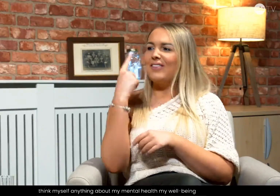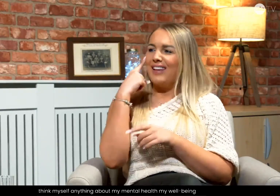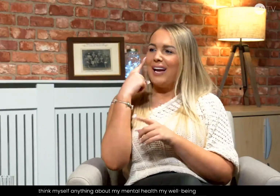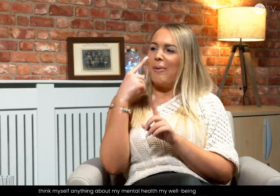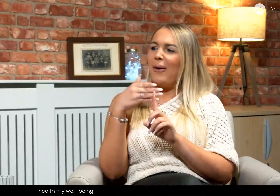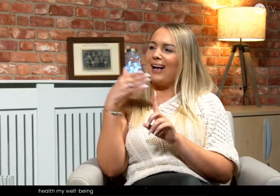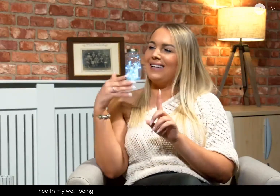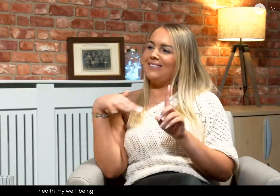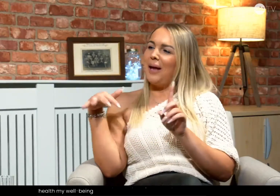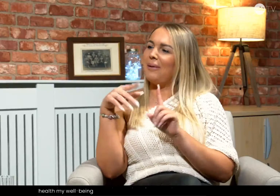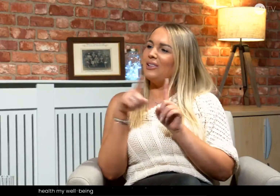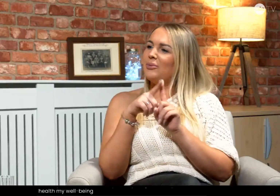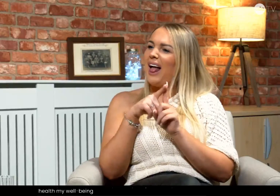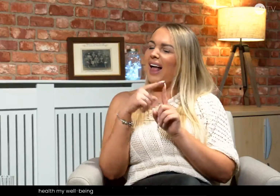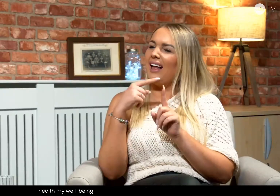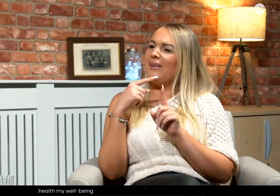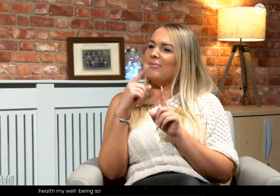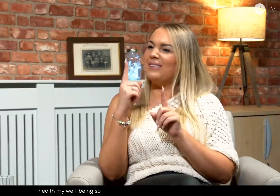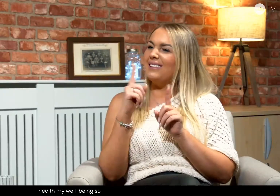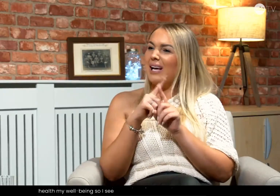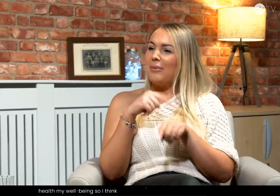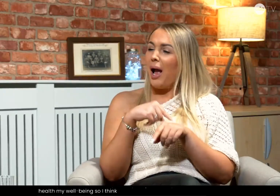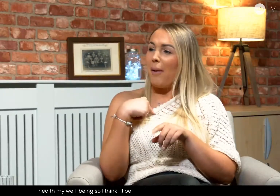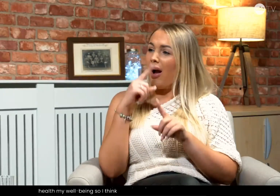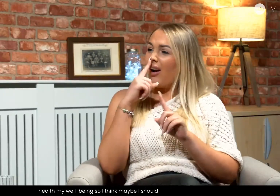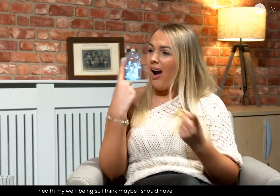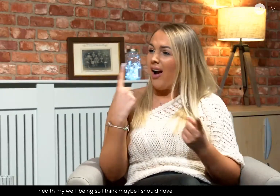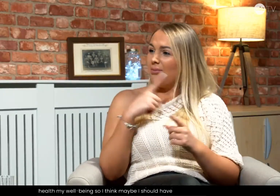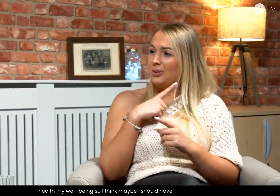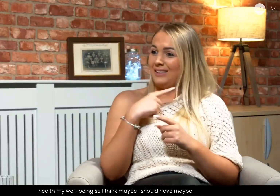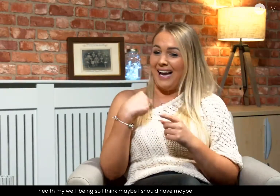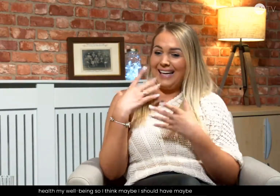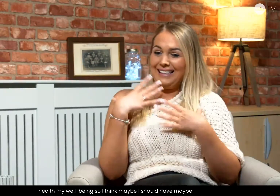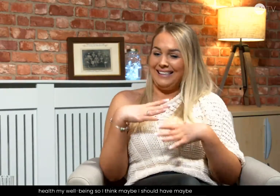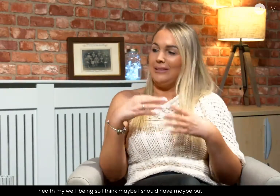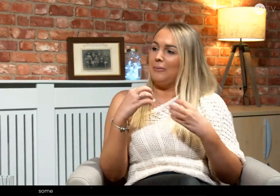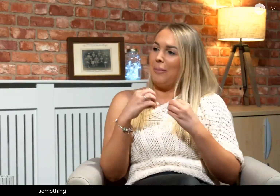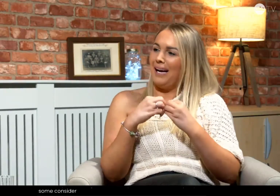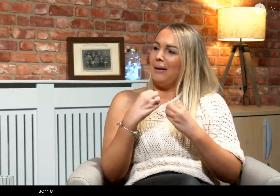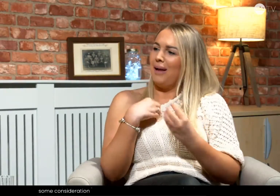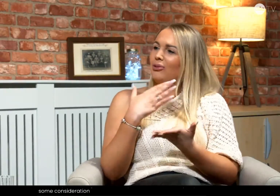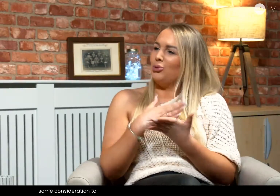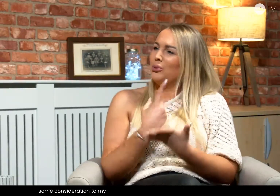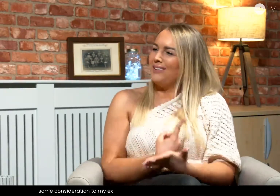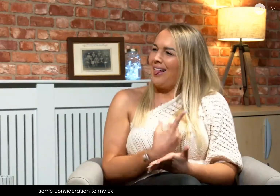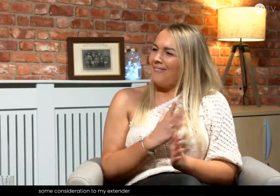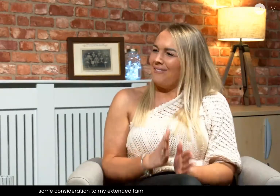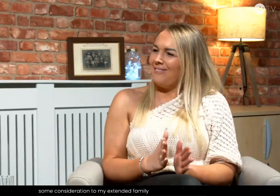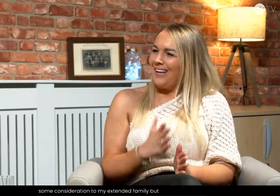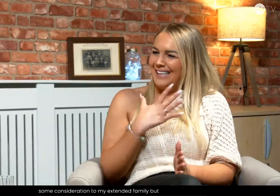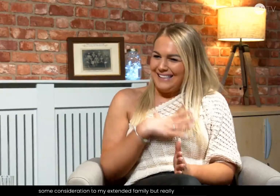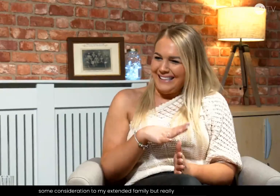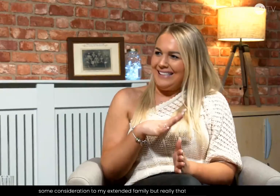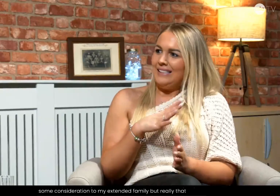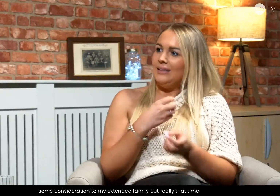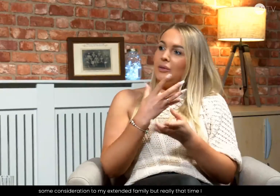So I think maybe I should have maybe put some consideration to my extended family. But really, at that time, I just didn't care. I just needed to be me